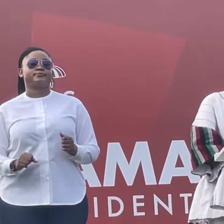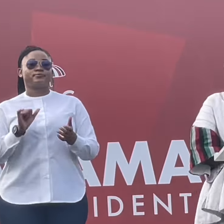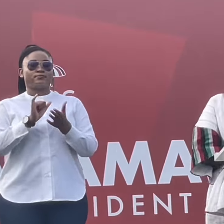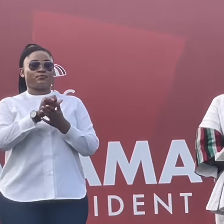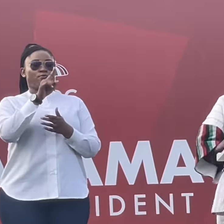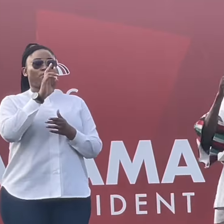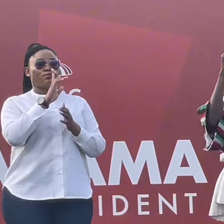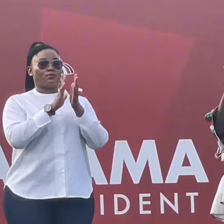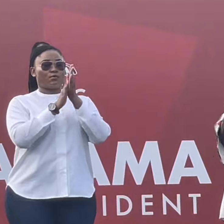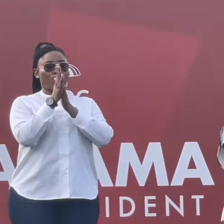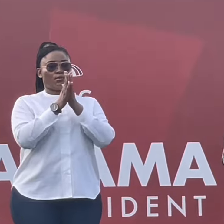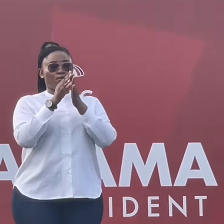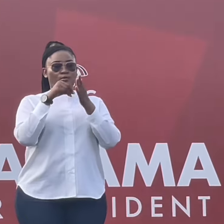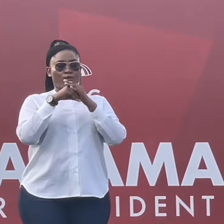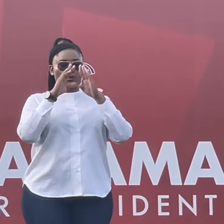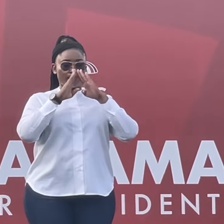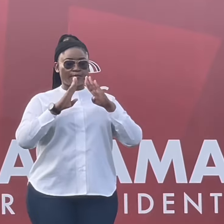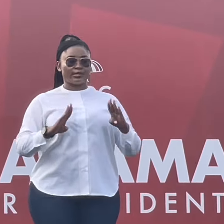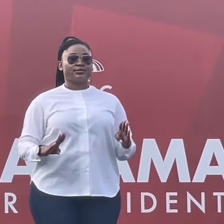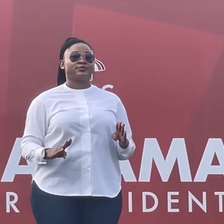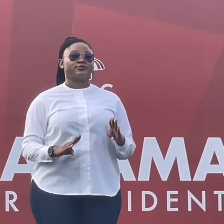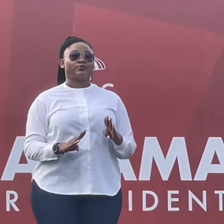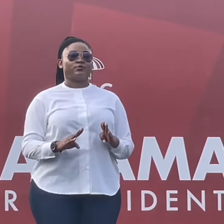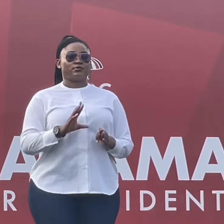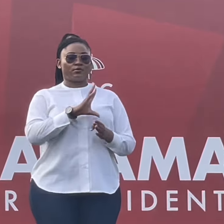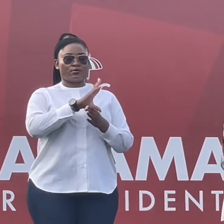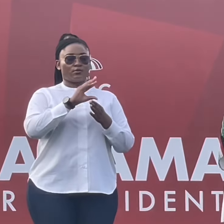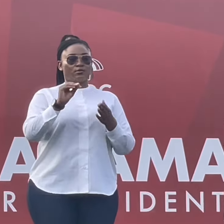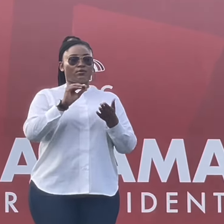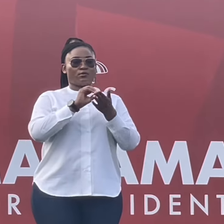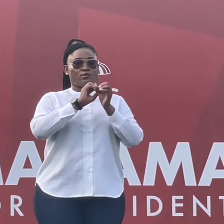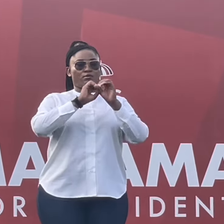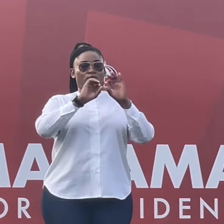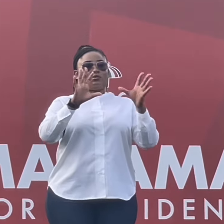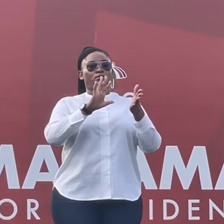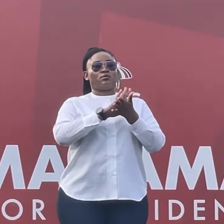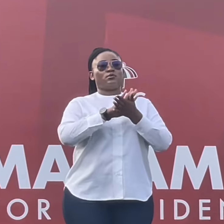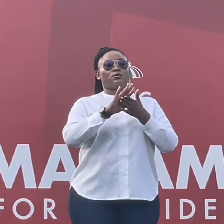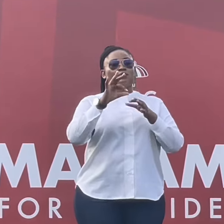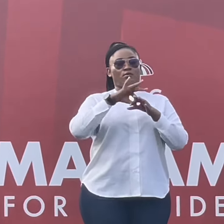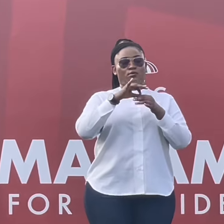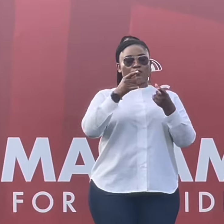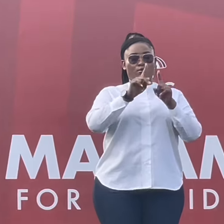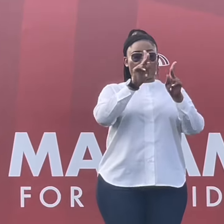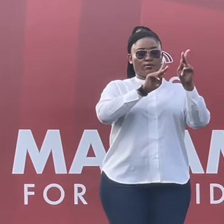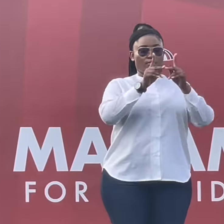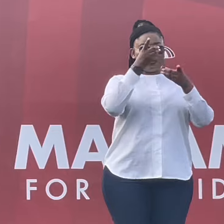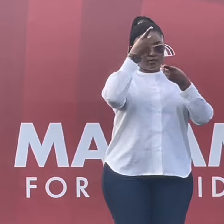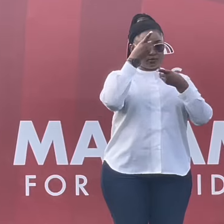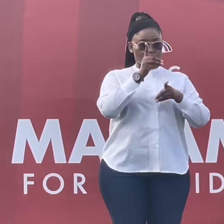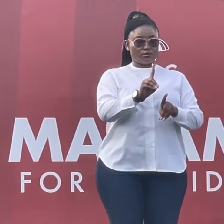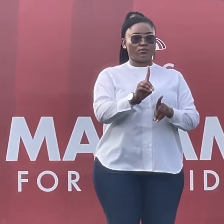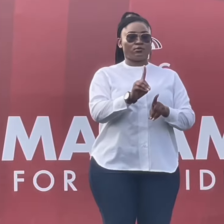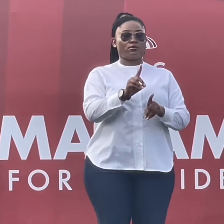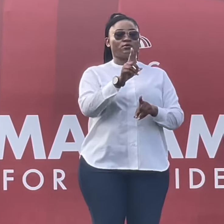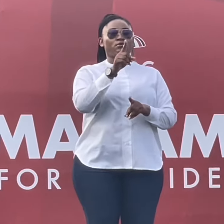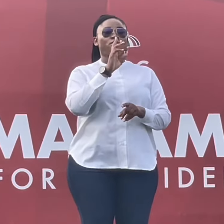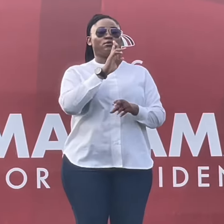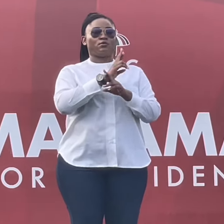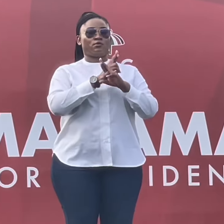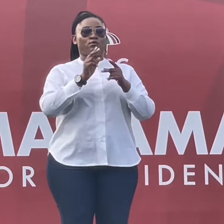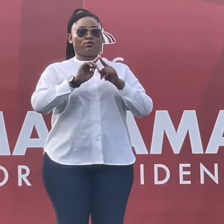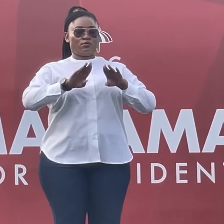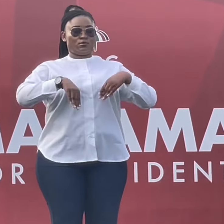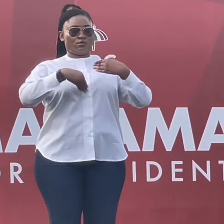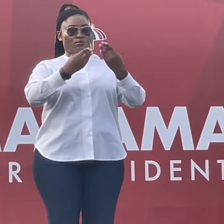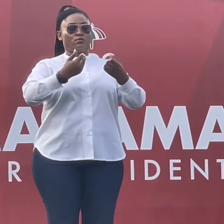you are interested in peaceful and transparent elections. And when the people decide, you are ready to